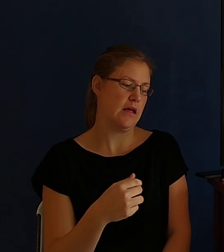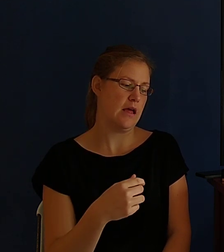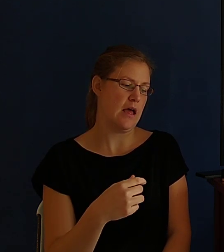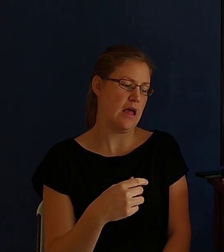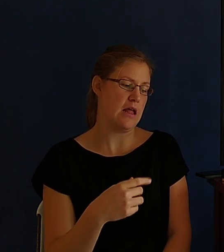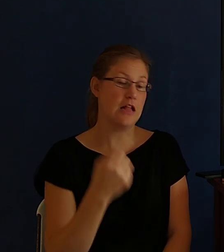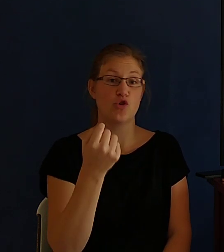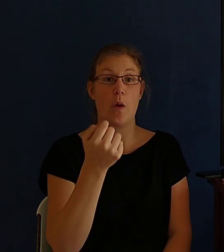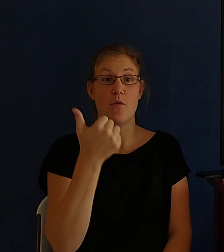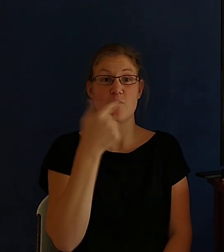this edge,